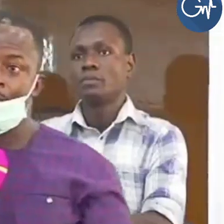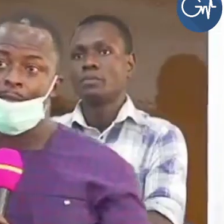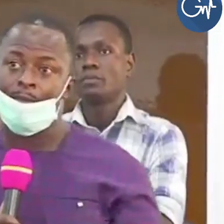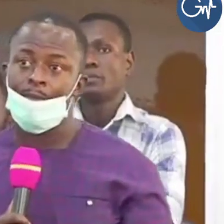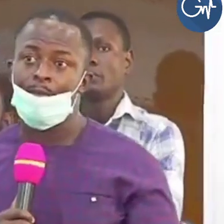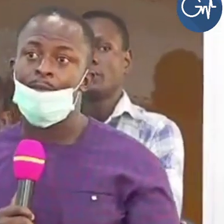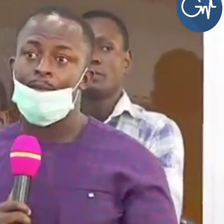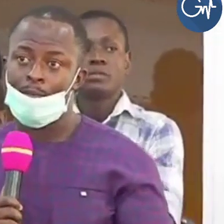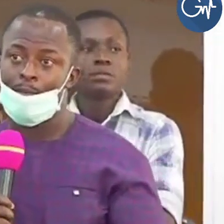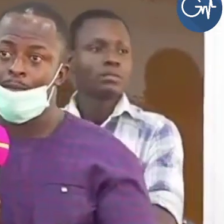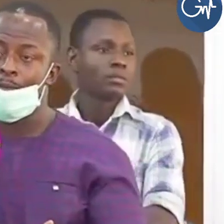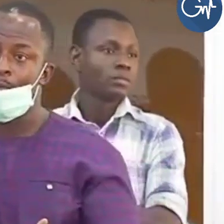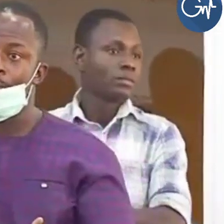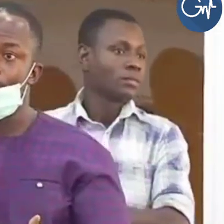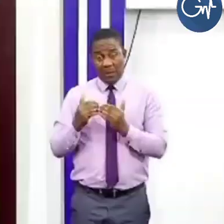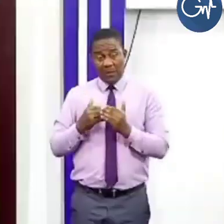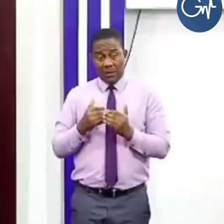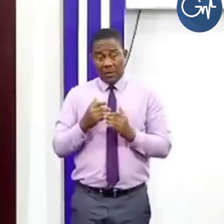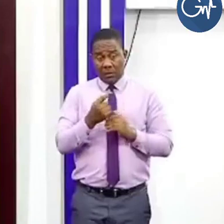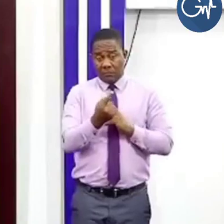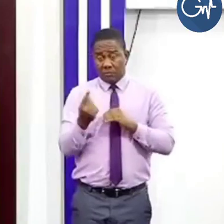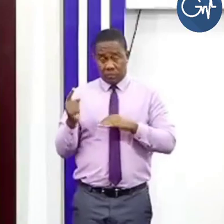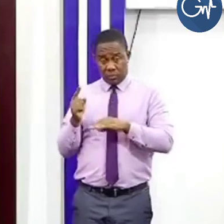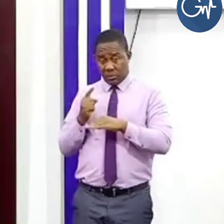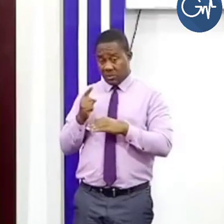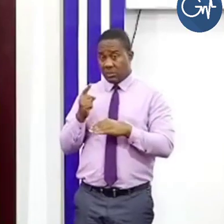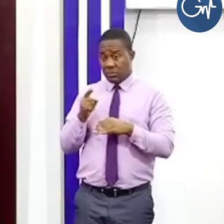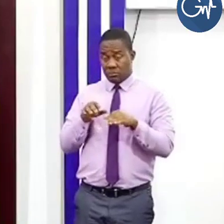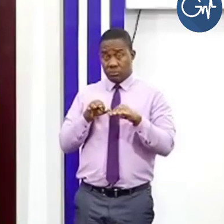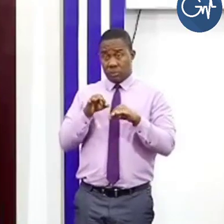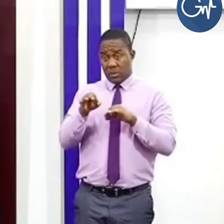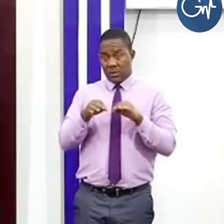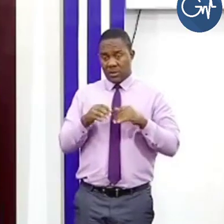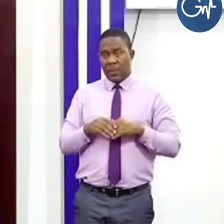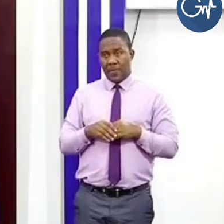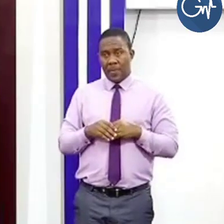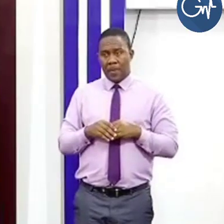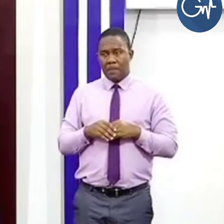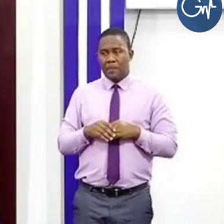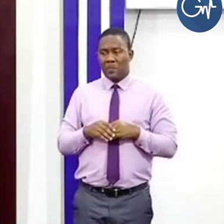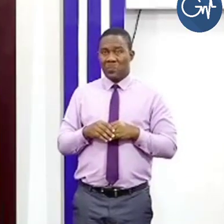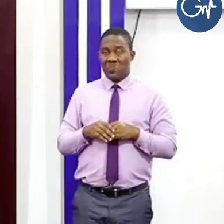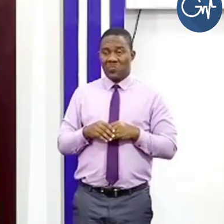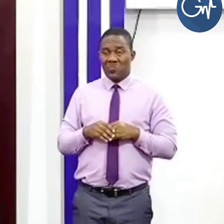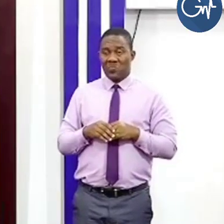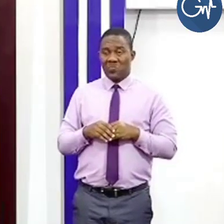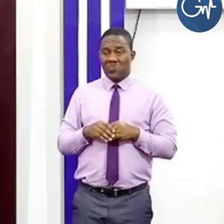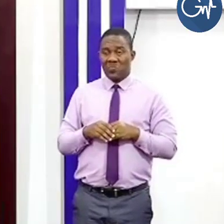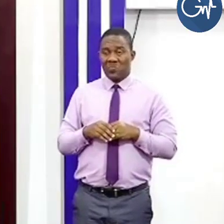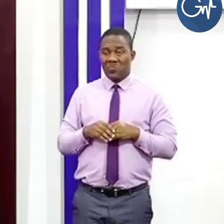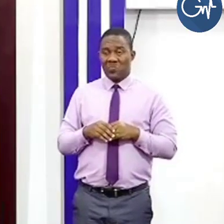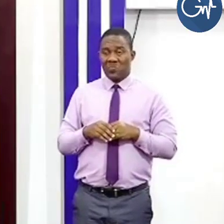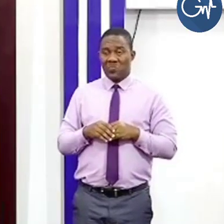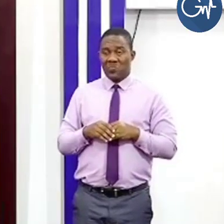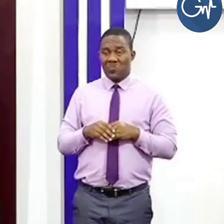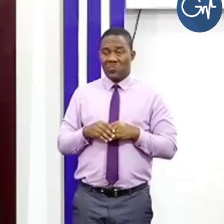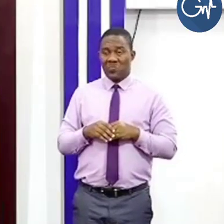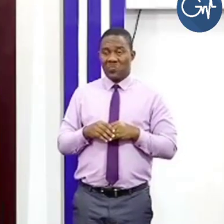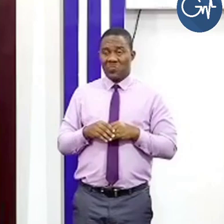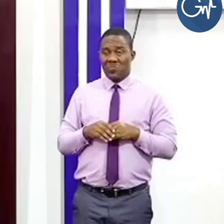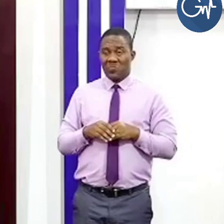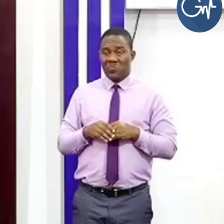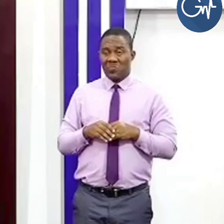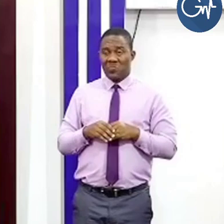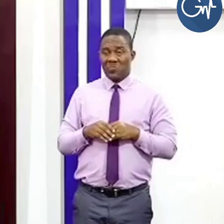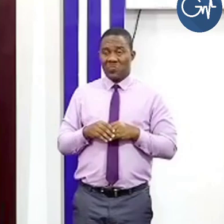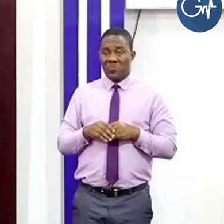Just before we do that, the Fast Talk Company will also be doing some follow-up conversations following the Honorable Minister's comment.